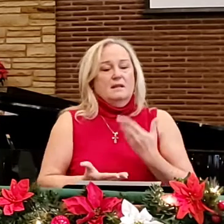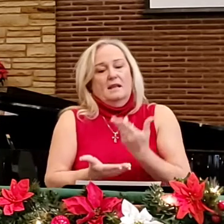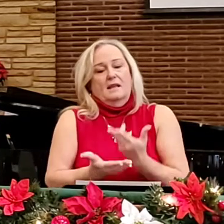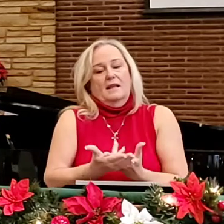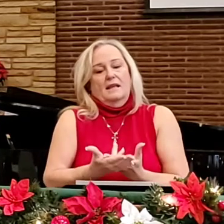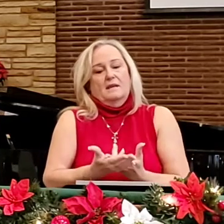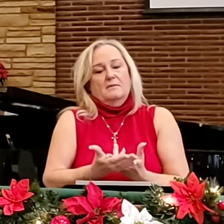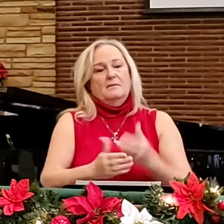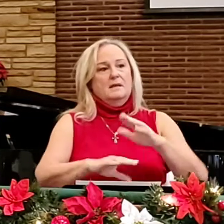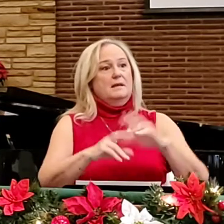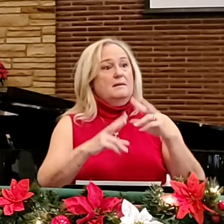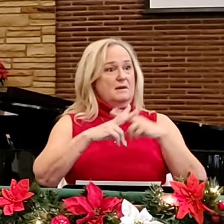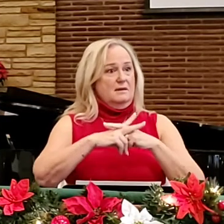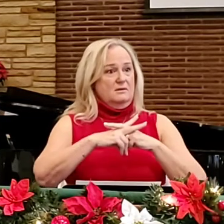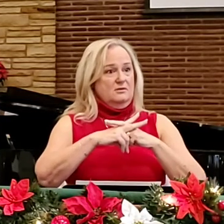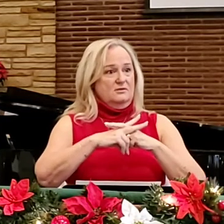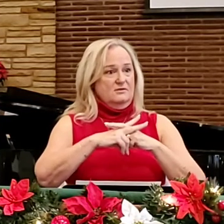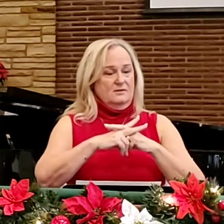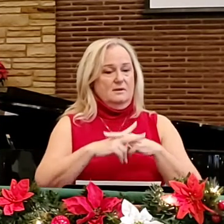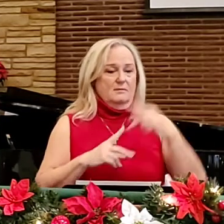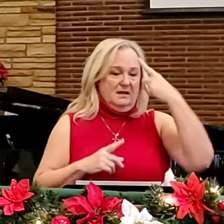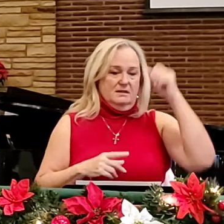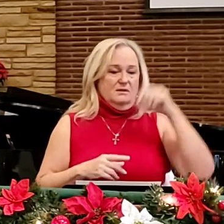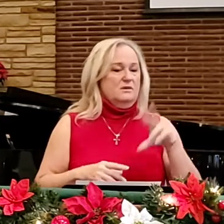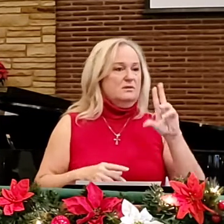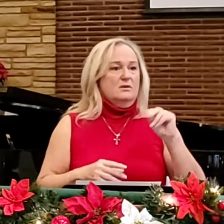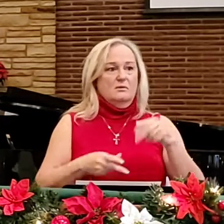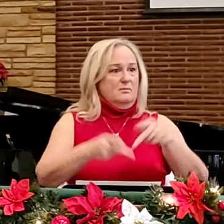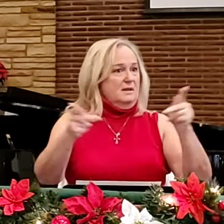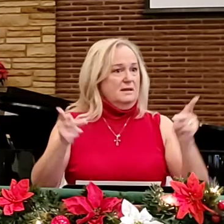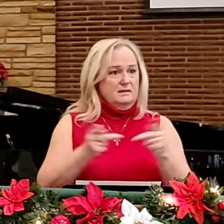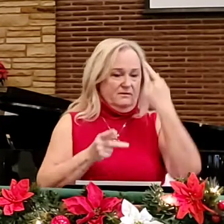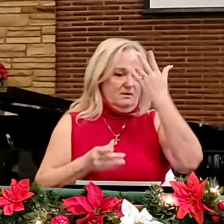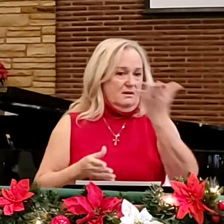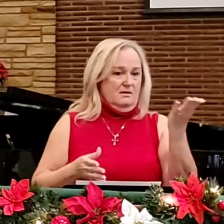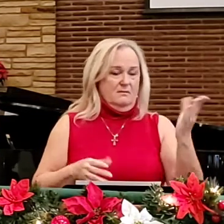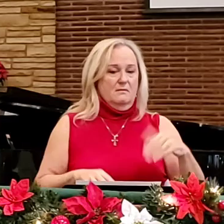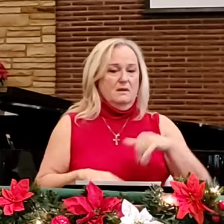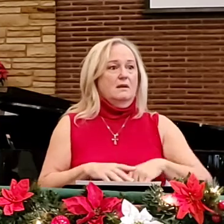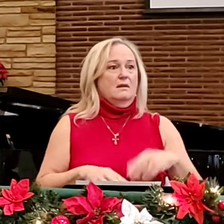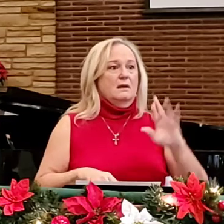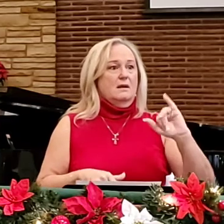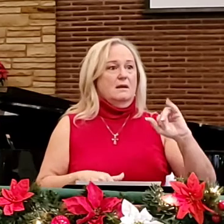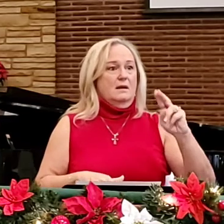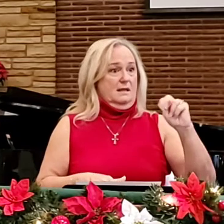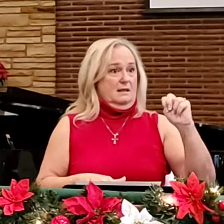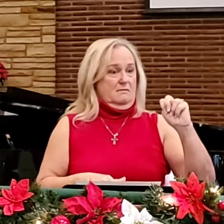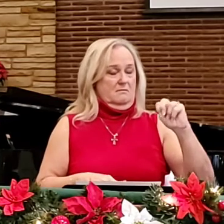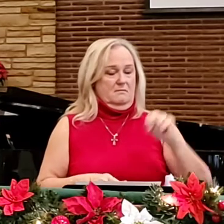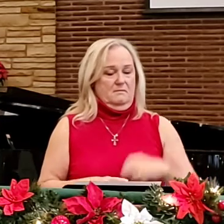him in a manger because there was no place for them in the inn.